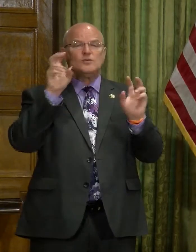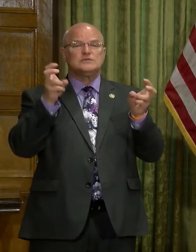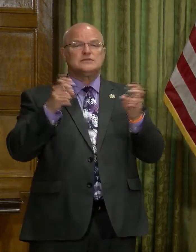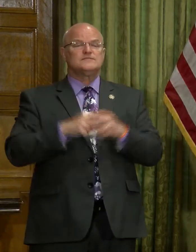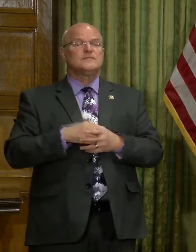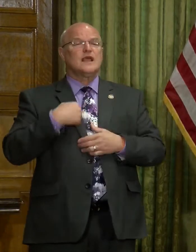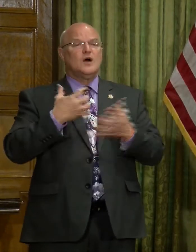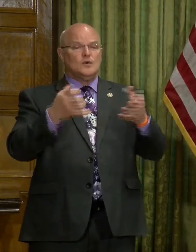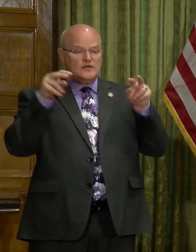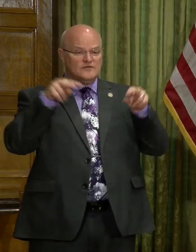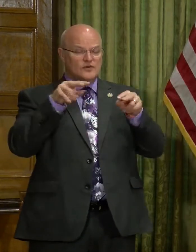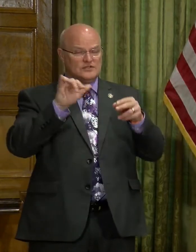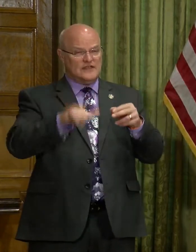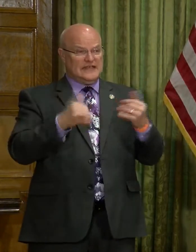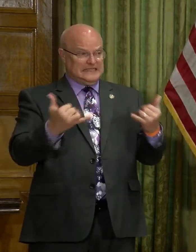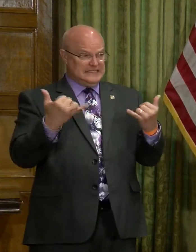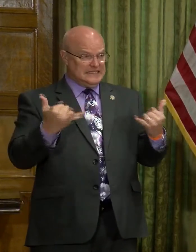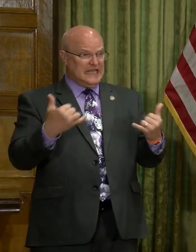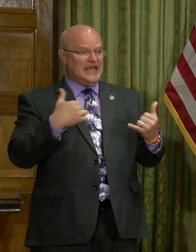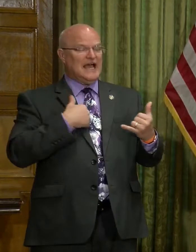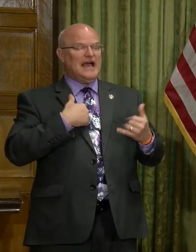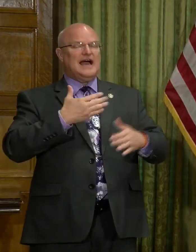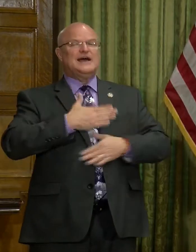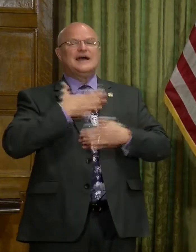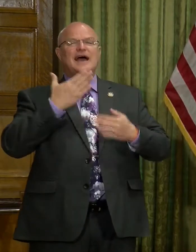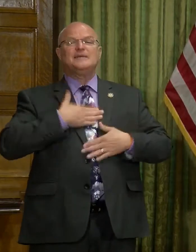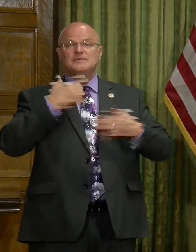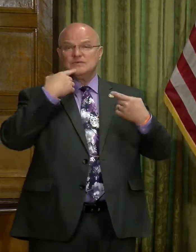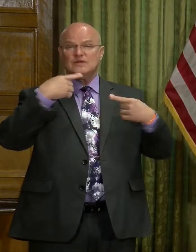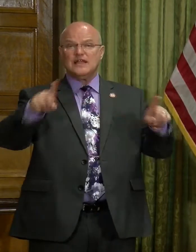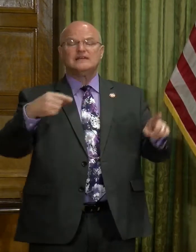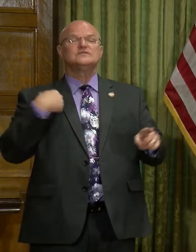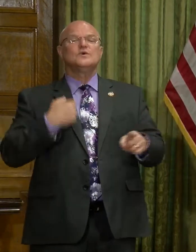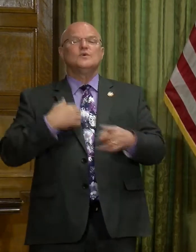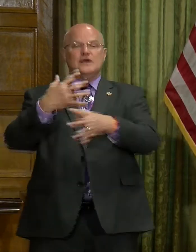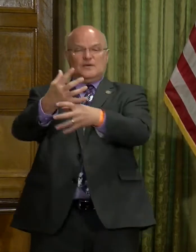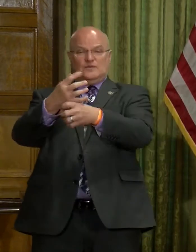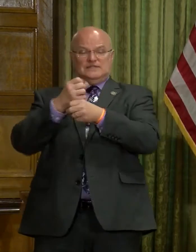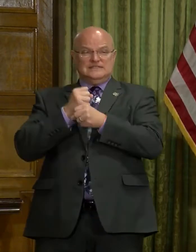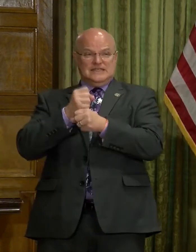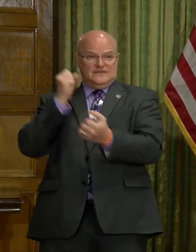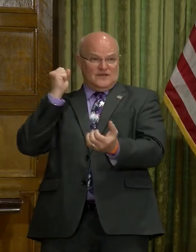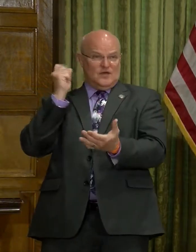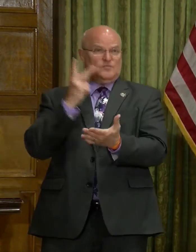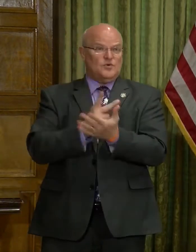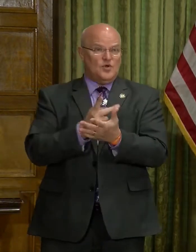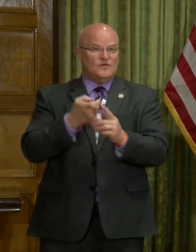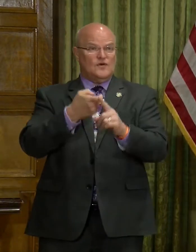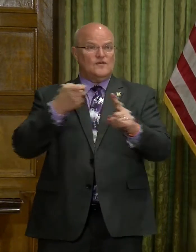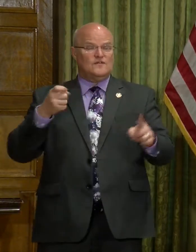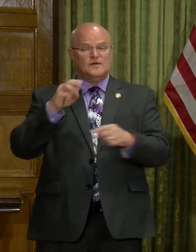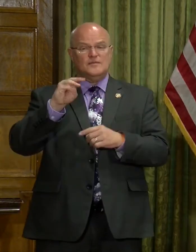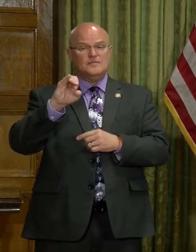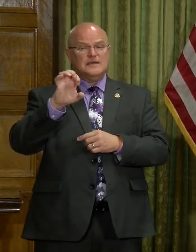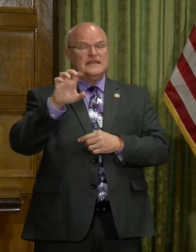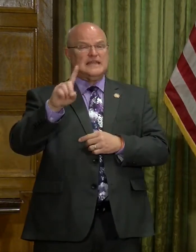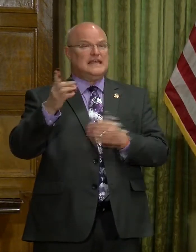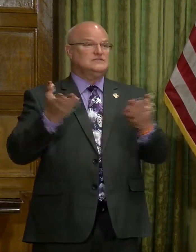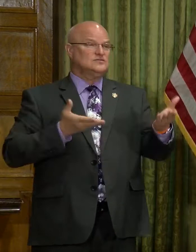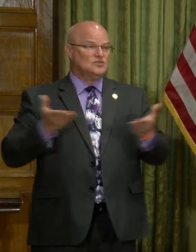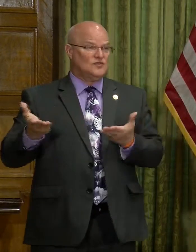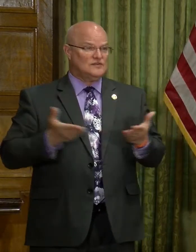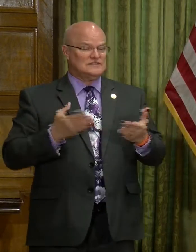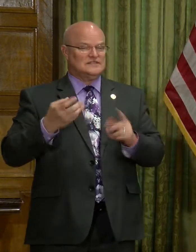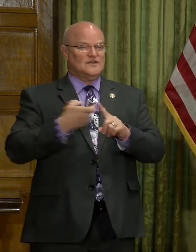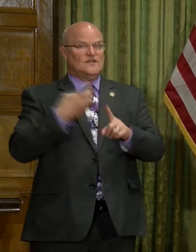We want to focus on that, and today I'm pleased to announce that we did receive approval from Medicaid Services